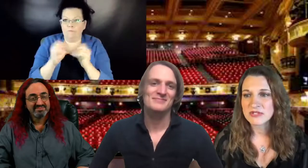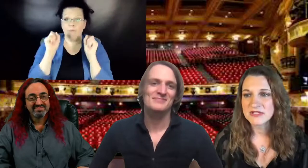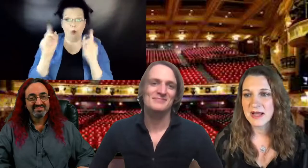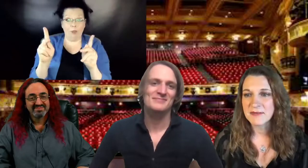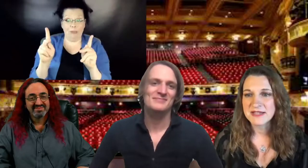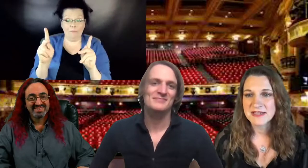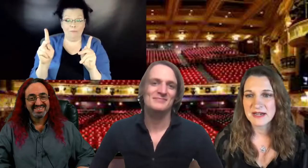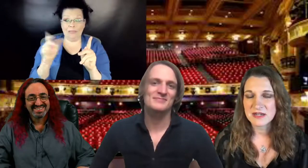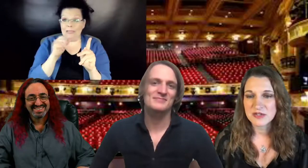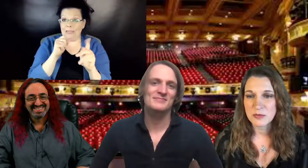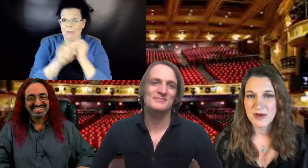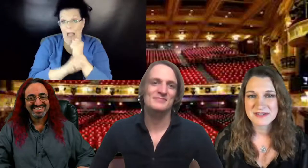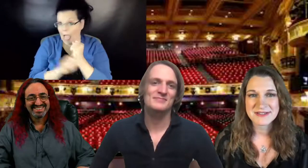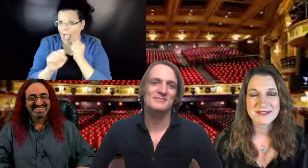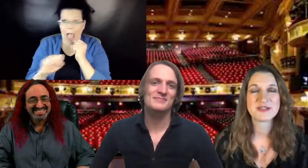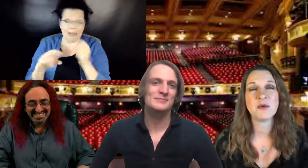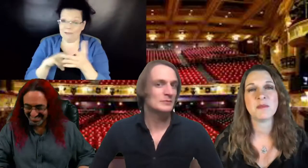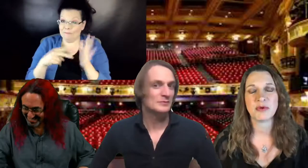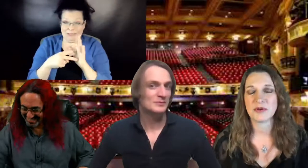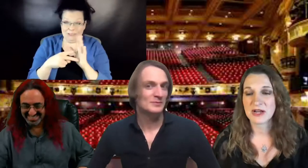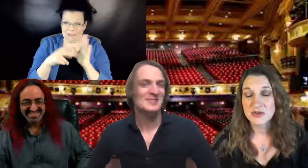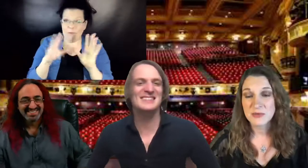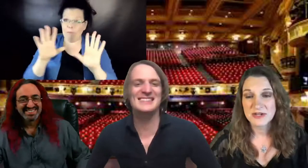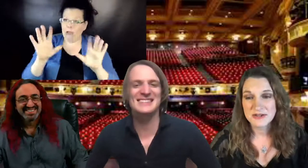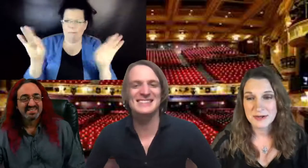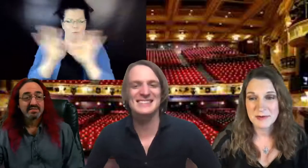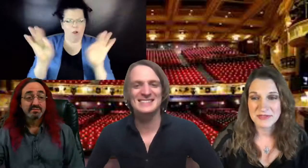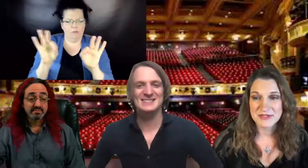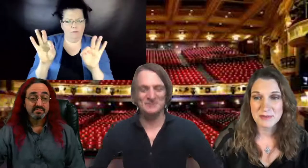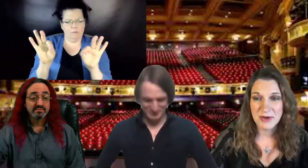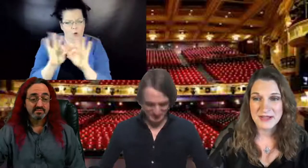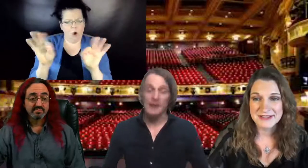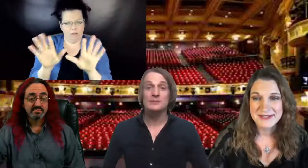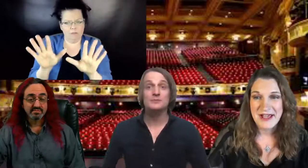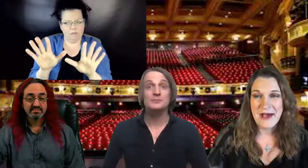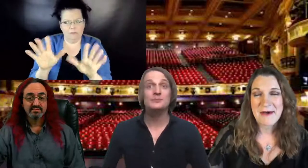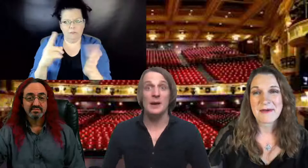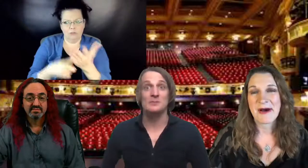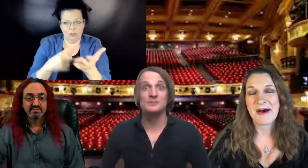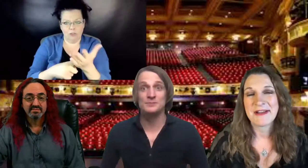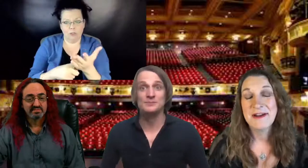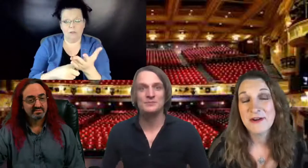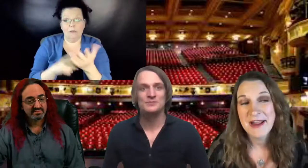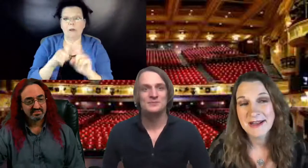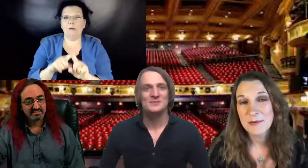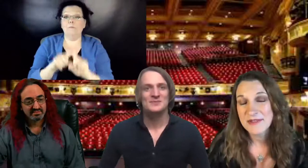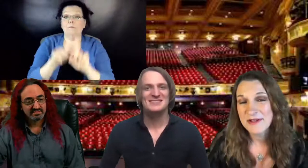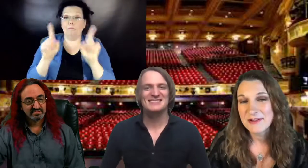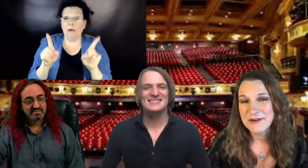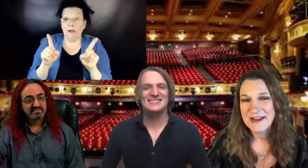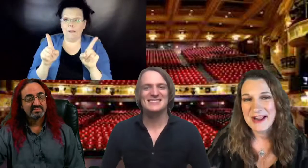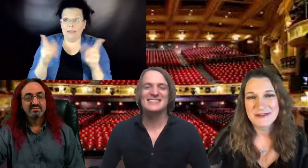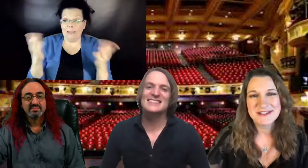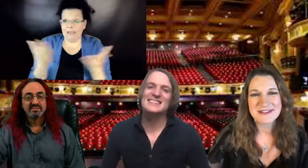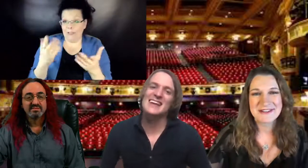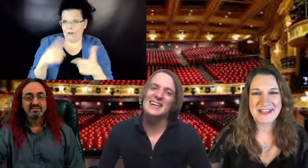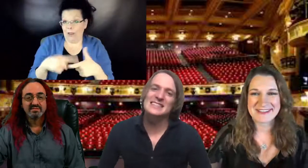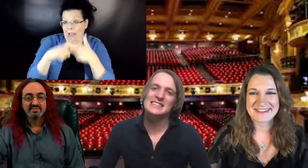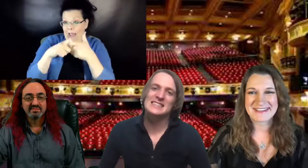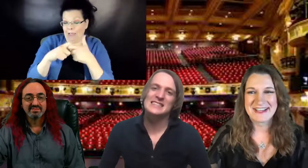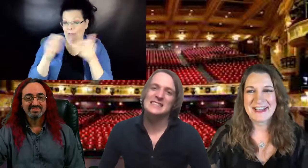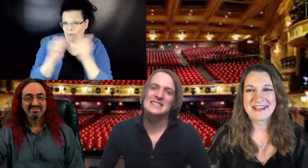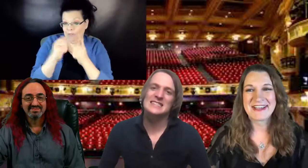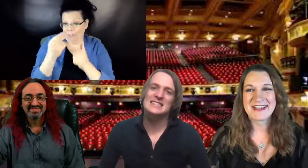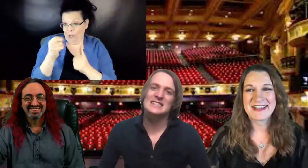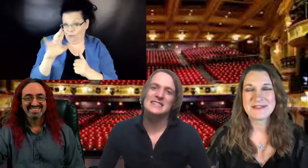did not mean to get on a soapbox. This is so important. I do want to talk about this, but Here at Hanging with Hilari, every single